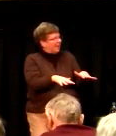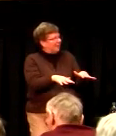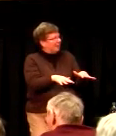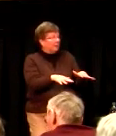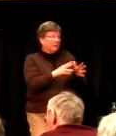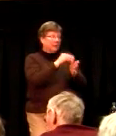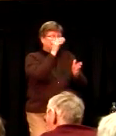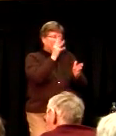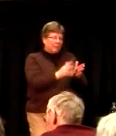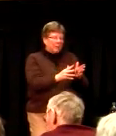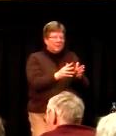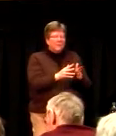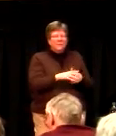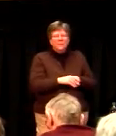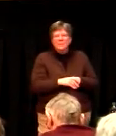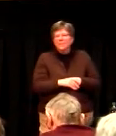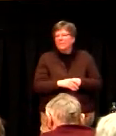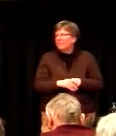One of the fun ones,